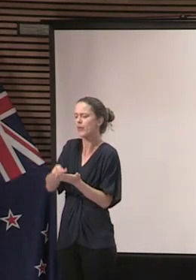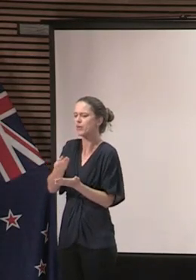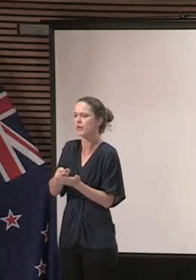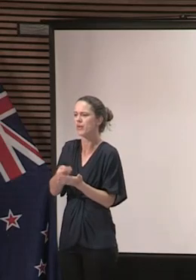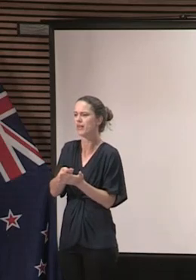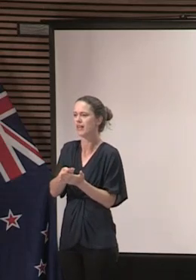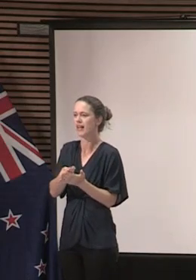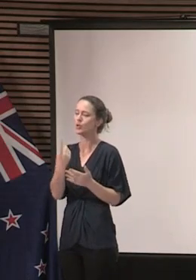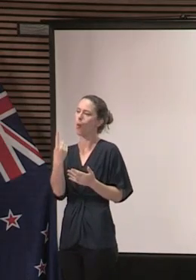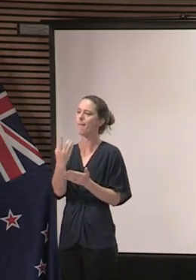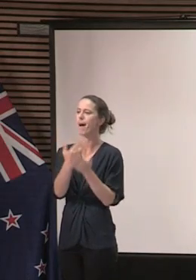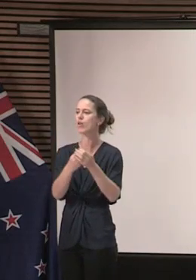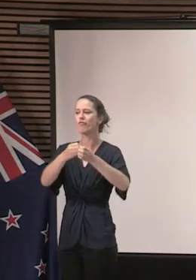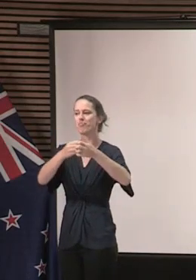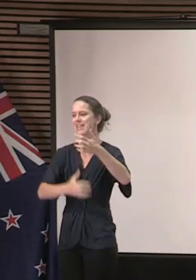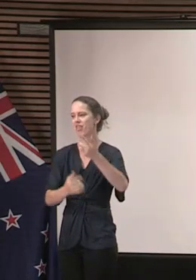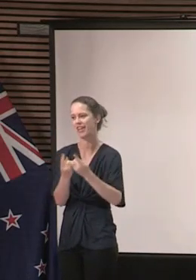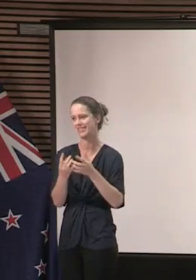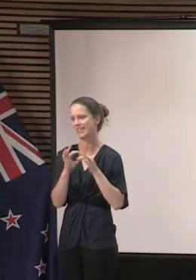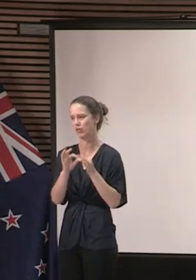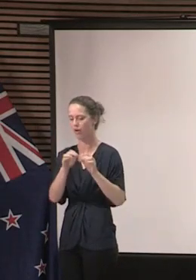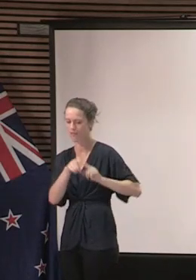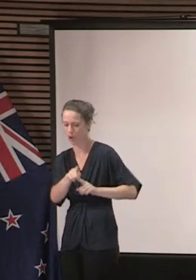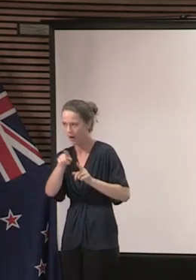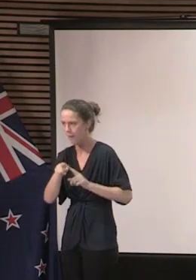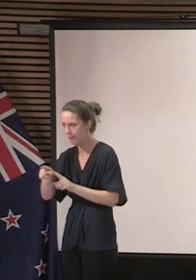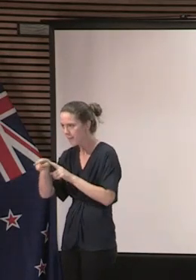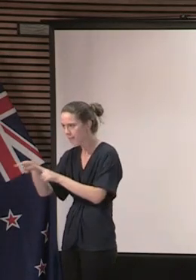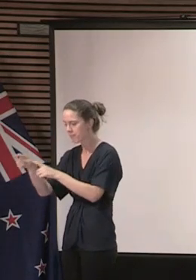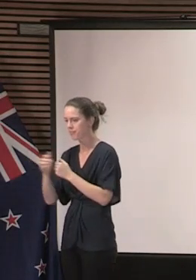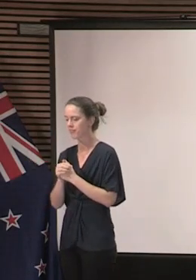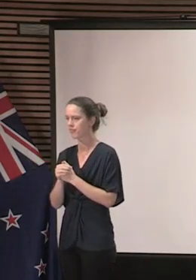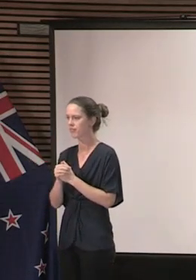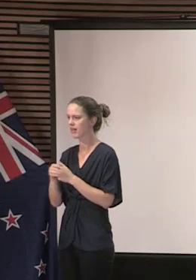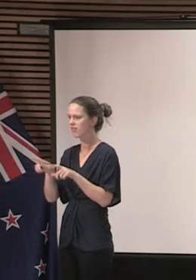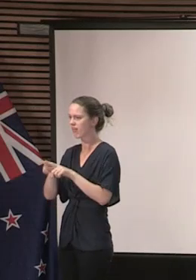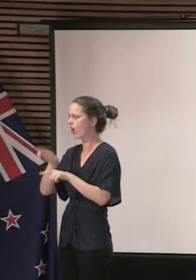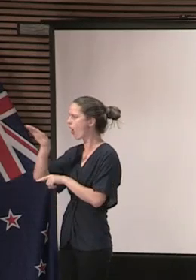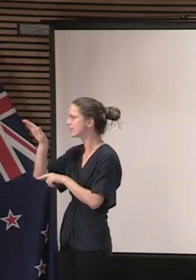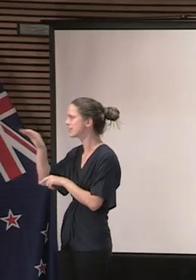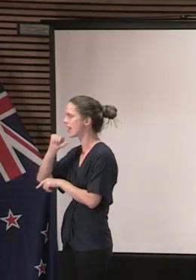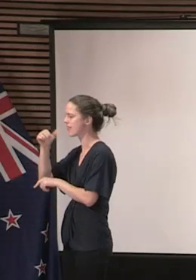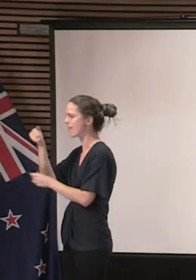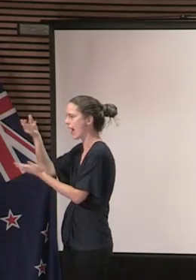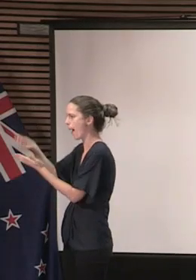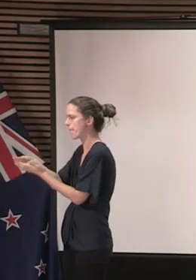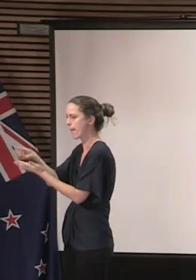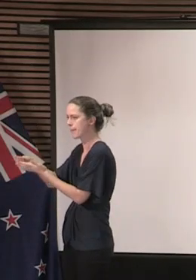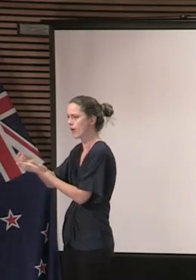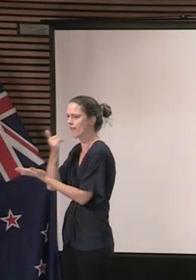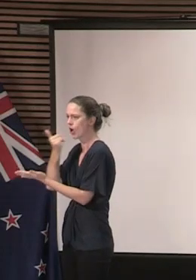the work that we have to do for contact tracing. And again, most countries who have an app like this will